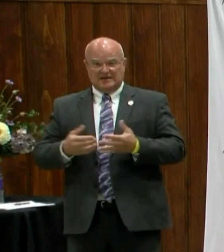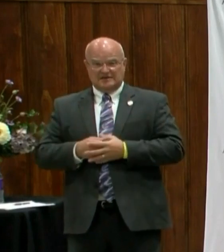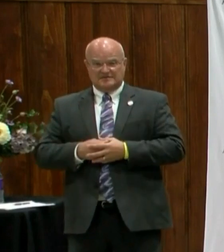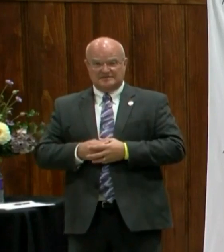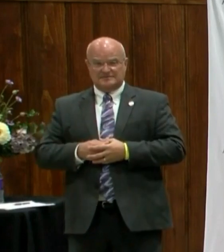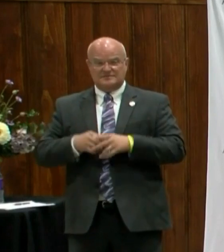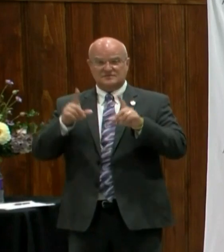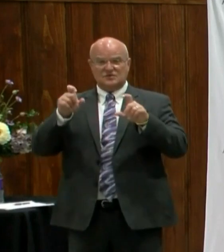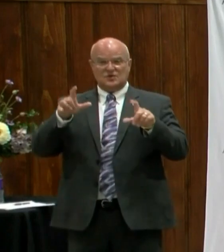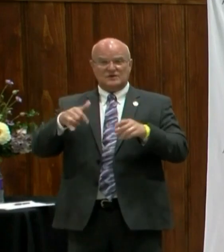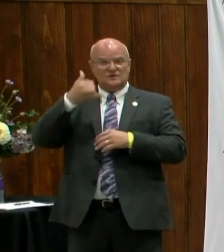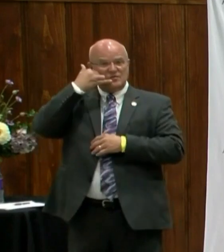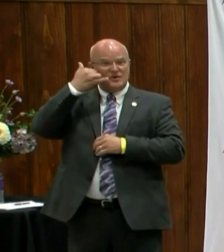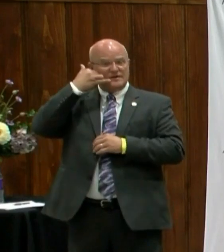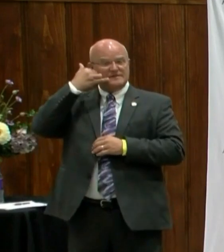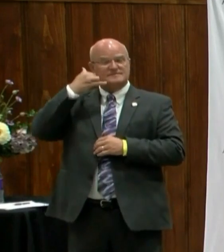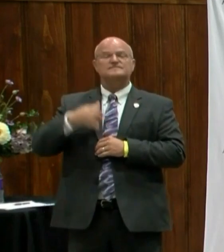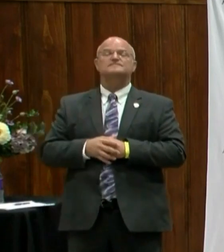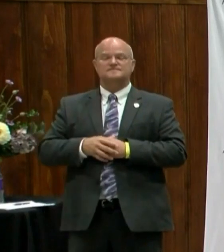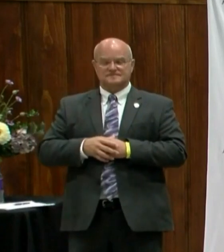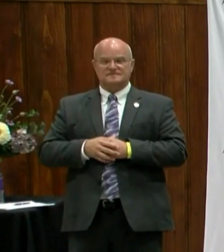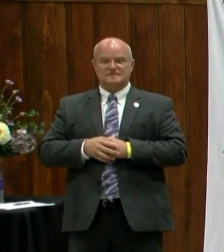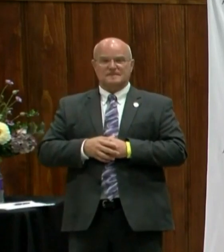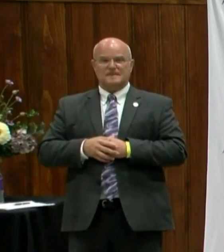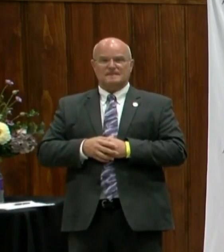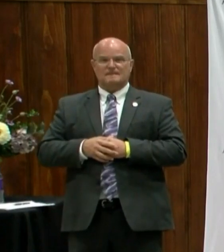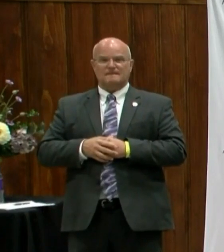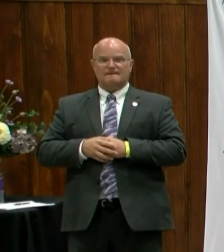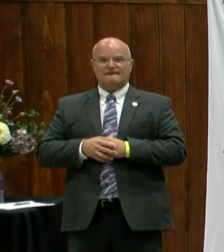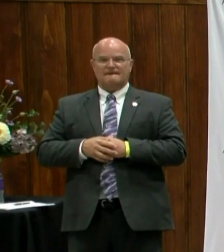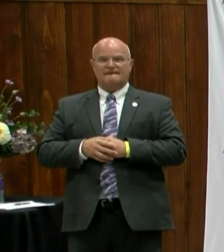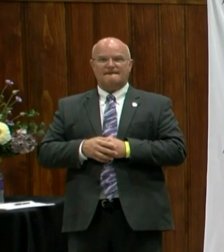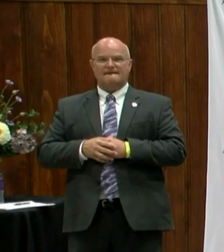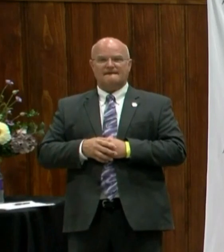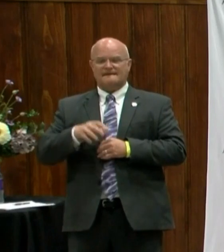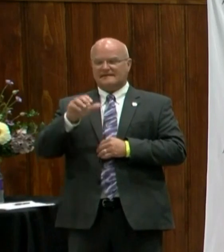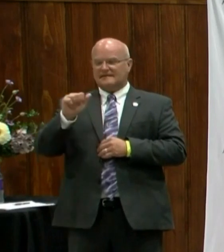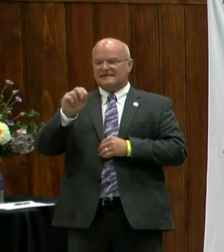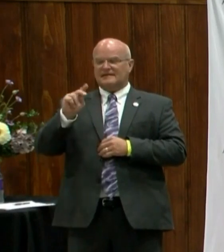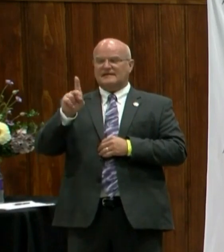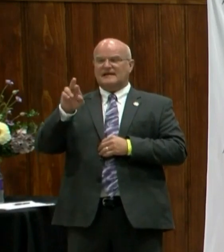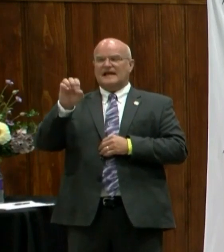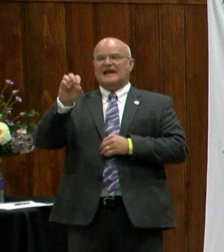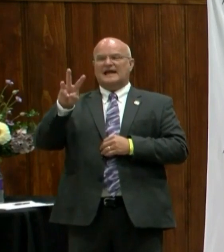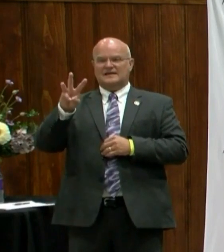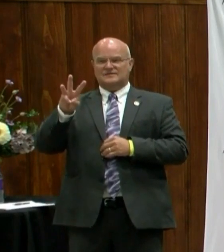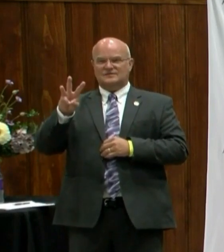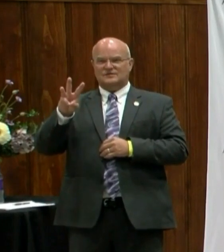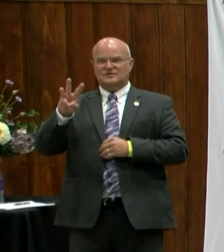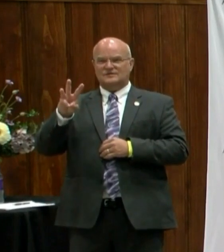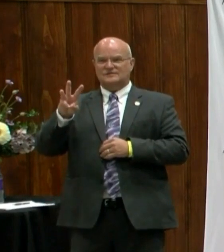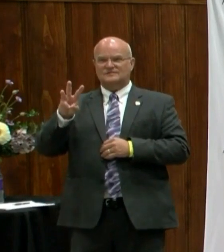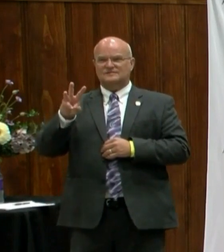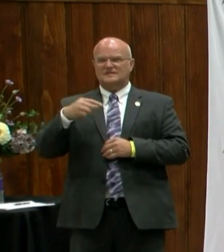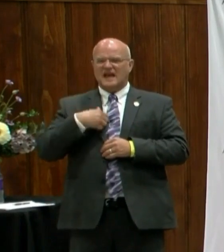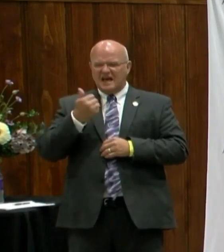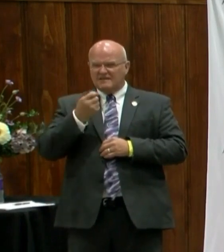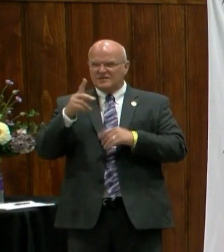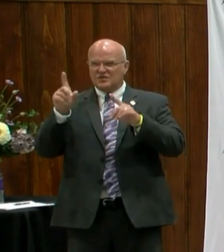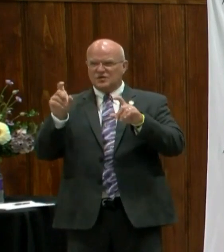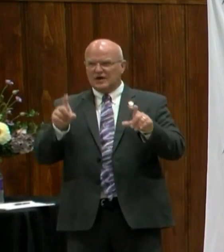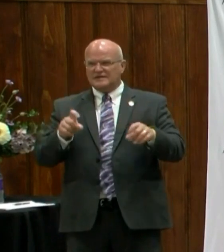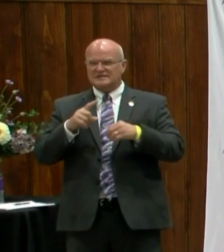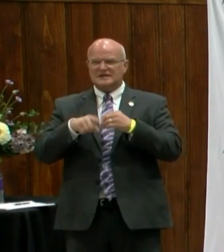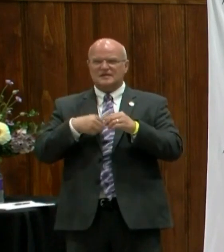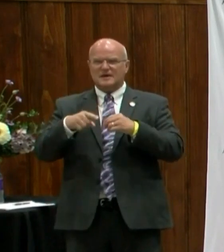Yeah, remotely? yeah, Governor, this is Andrew with AP. Have a couple more questions for